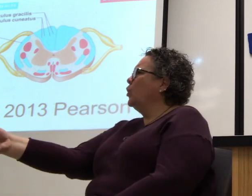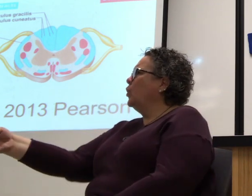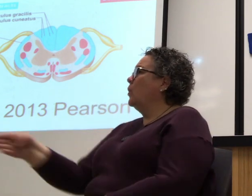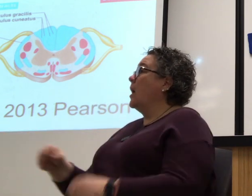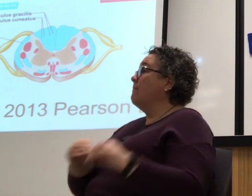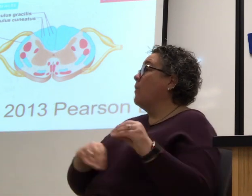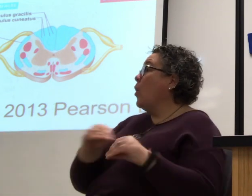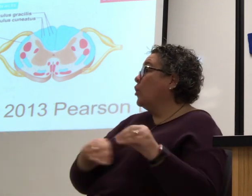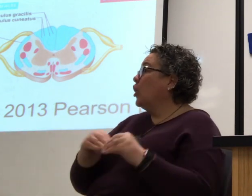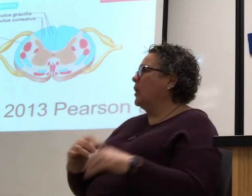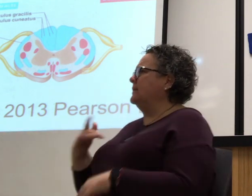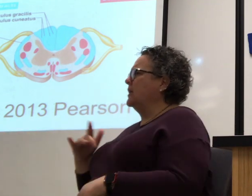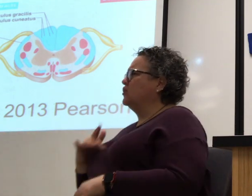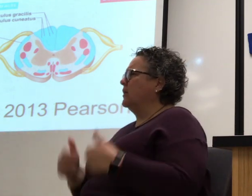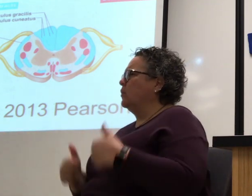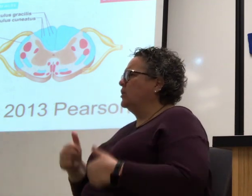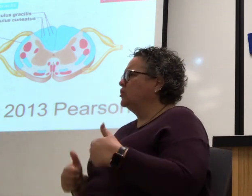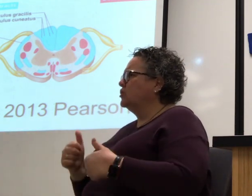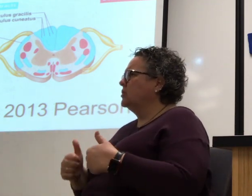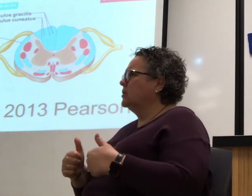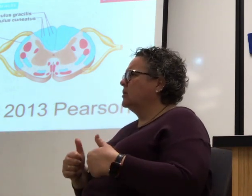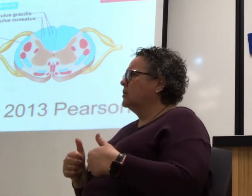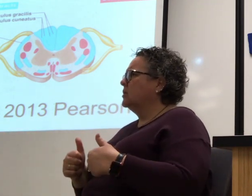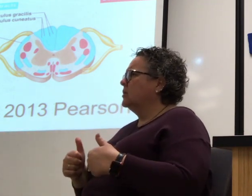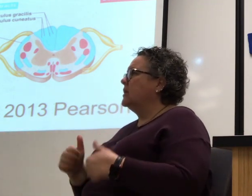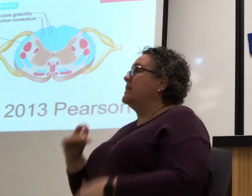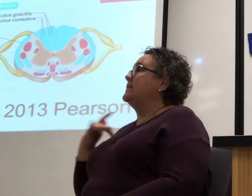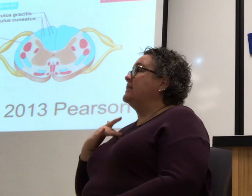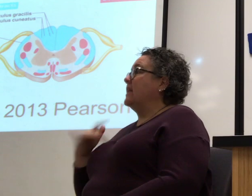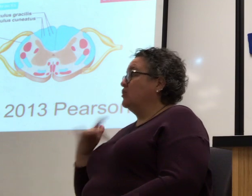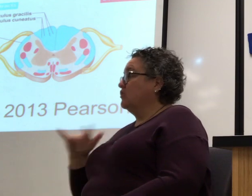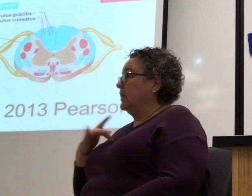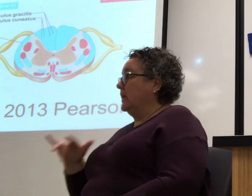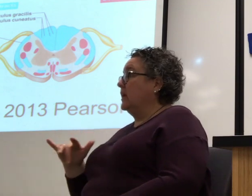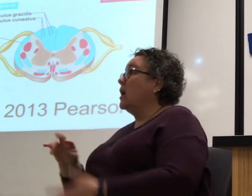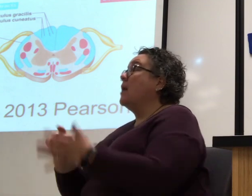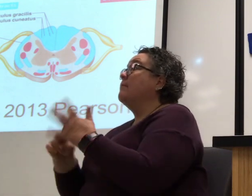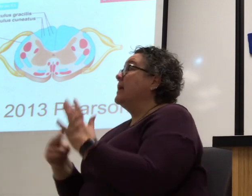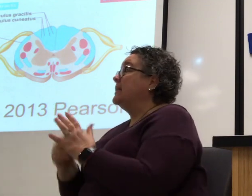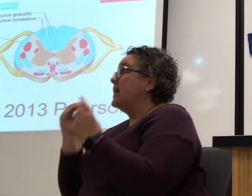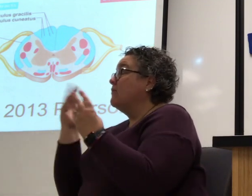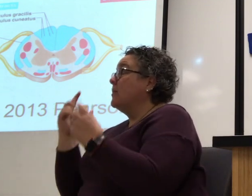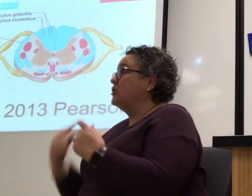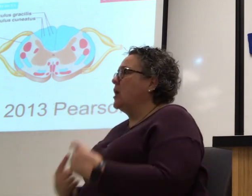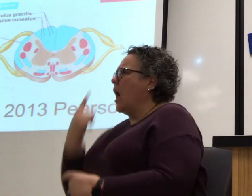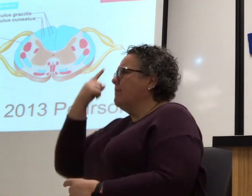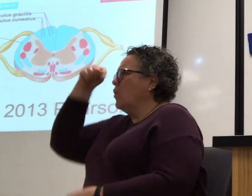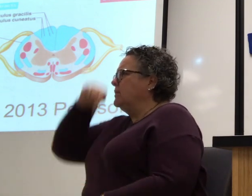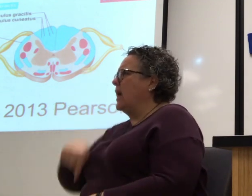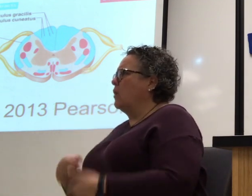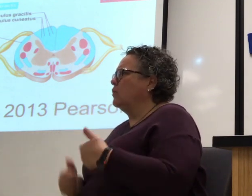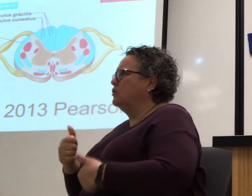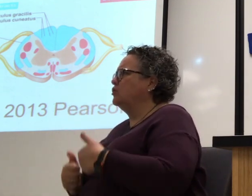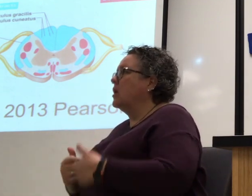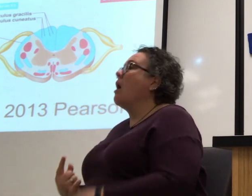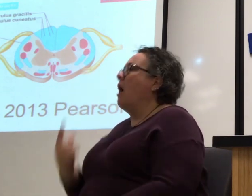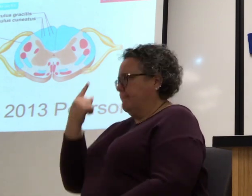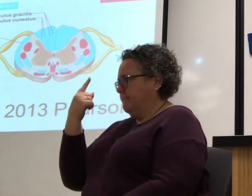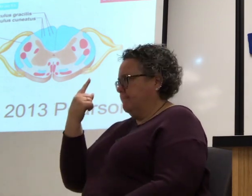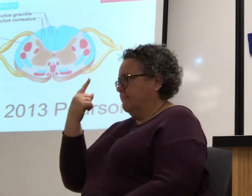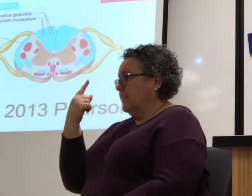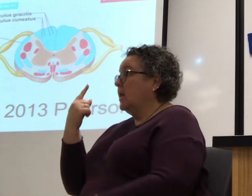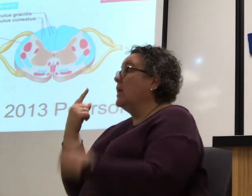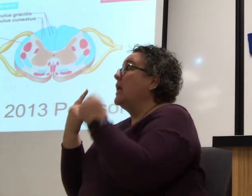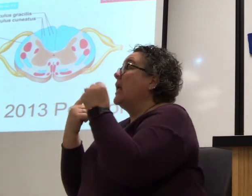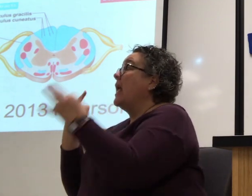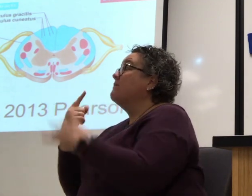It's sensory, so it's information going up or down. It's going up through those areas. And if it's red, it's going down. Okay, so